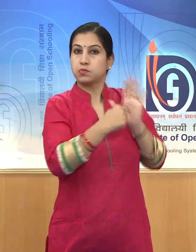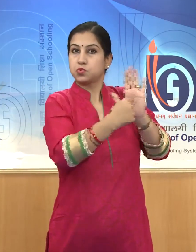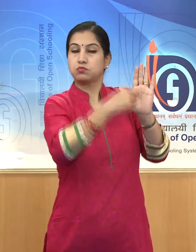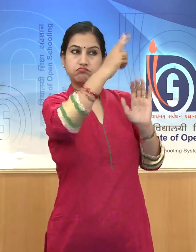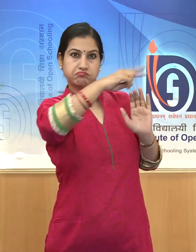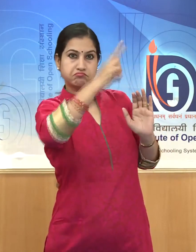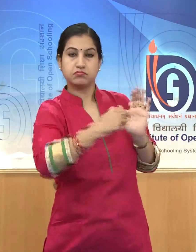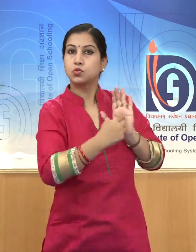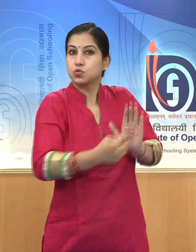showed